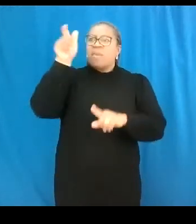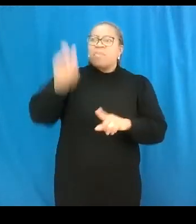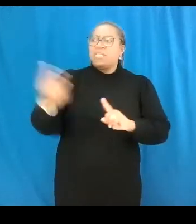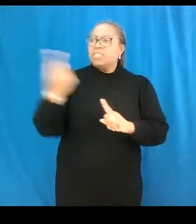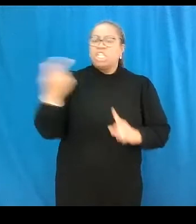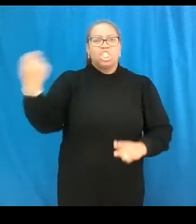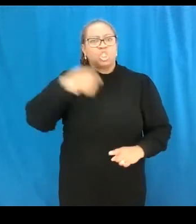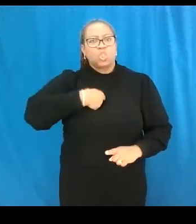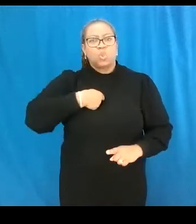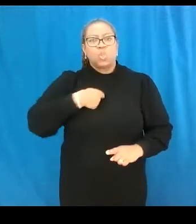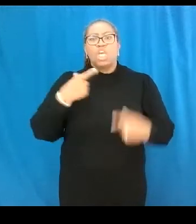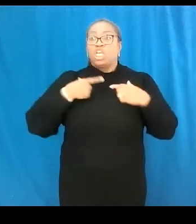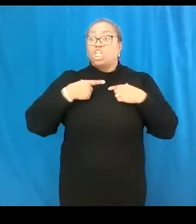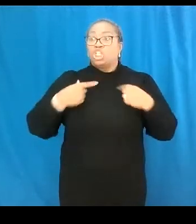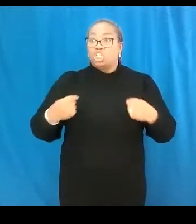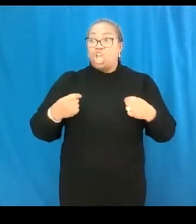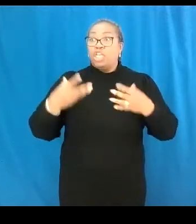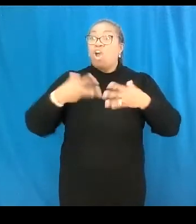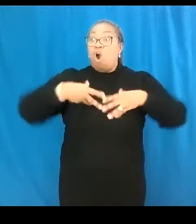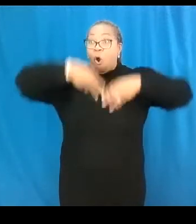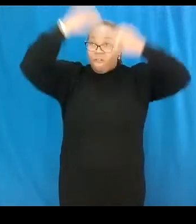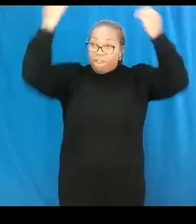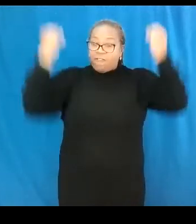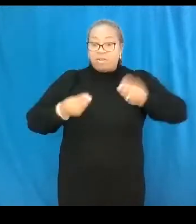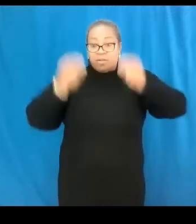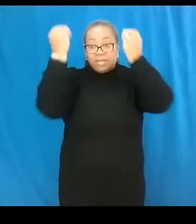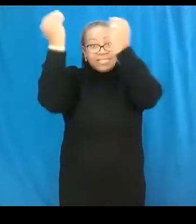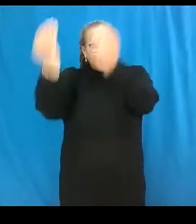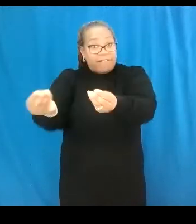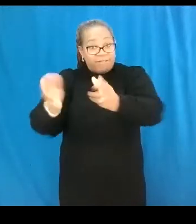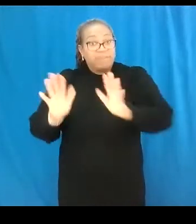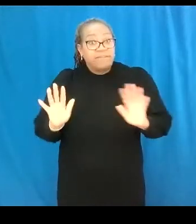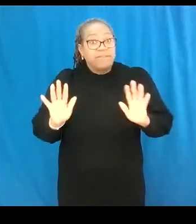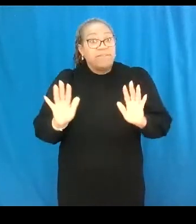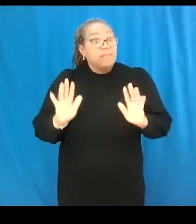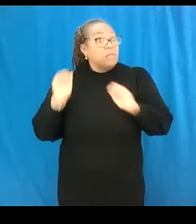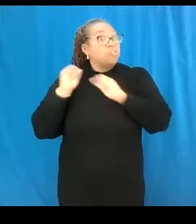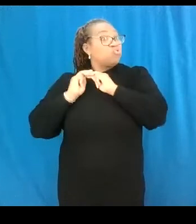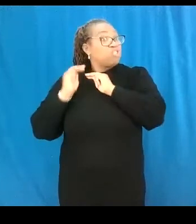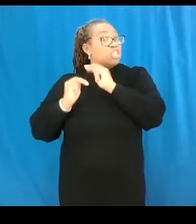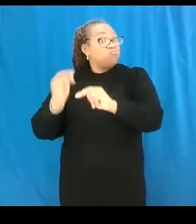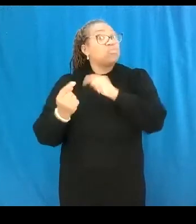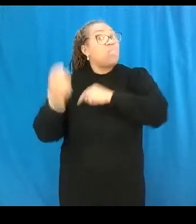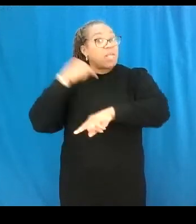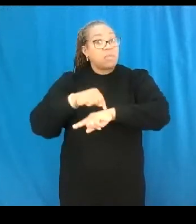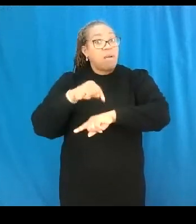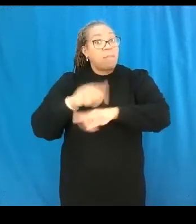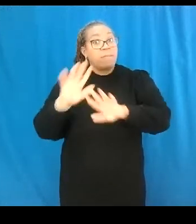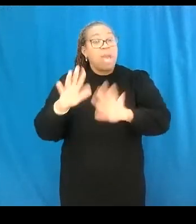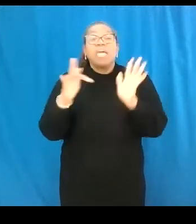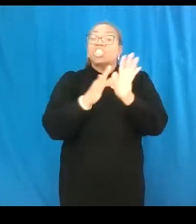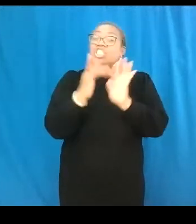custom there to give that person your shirt. And Jesus is expecting a lot from his followers. He's saying,